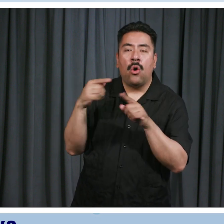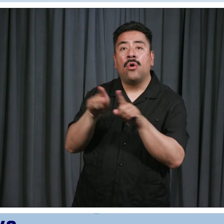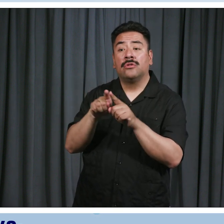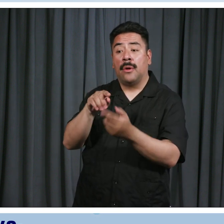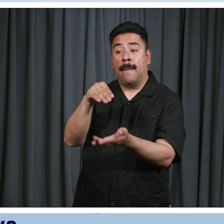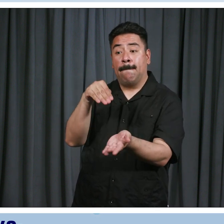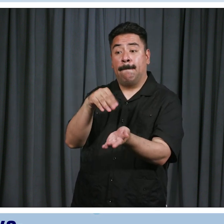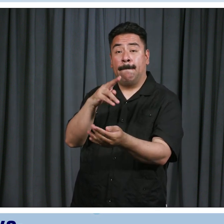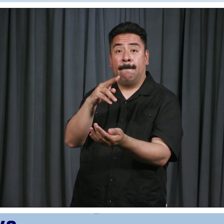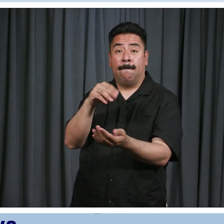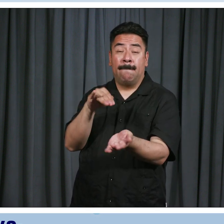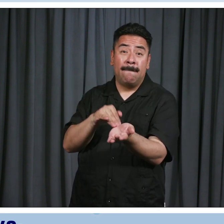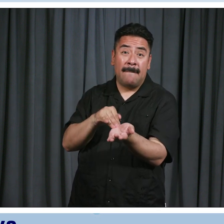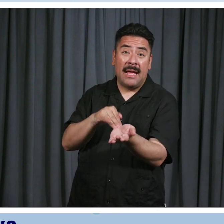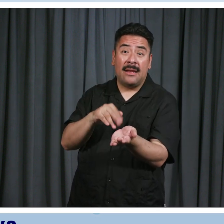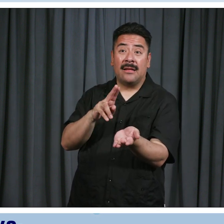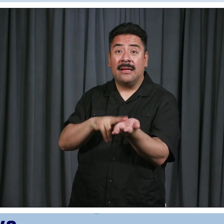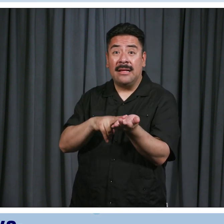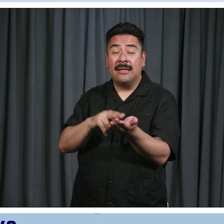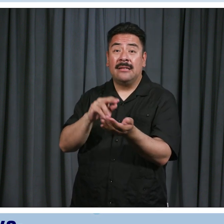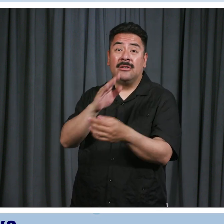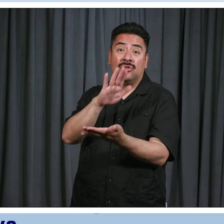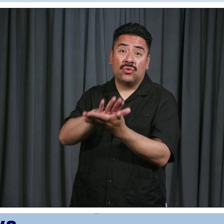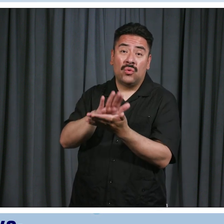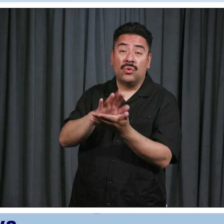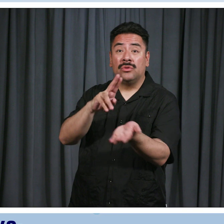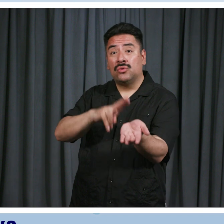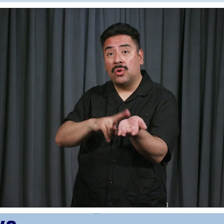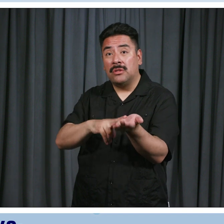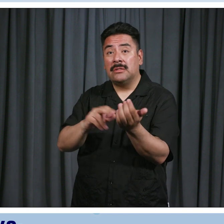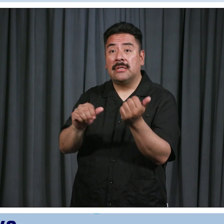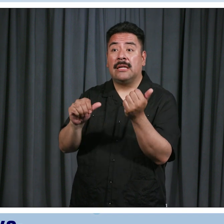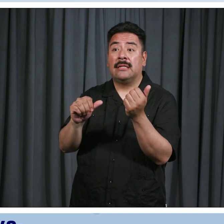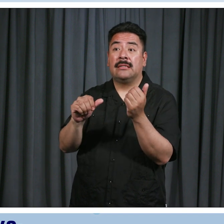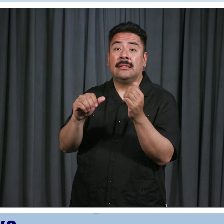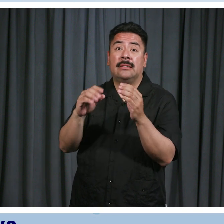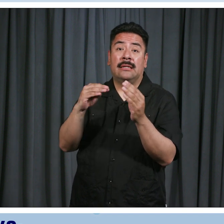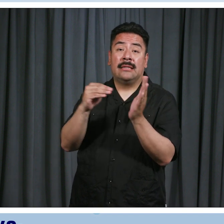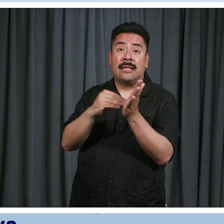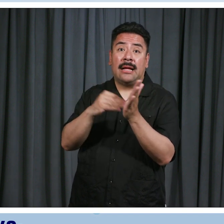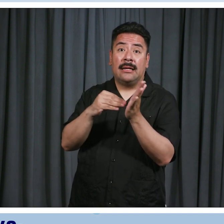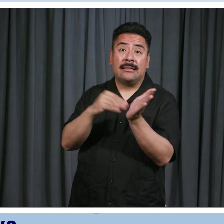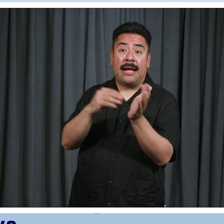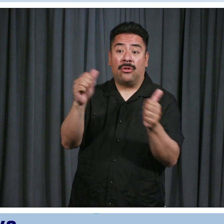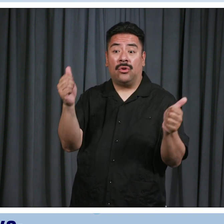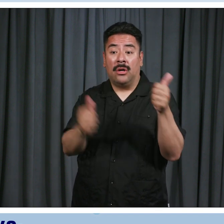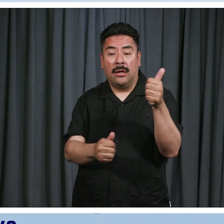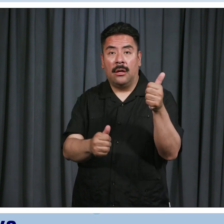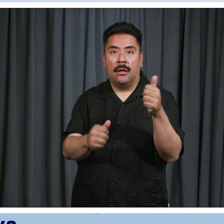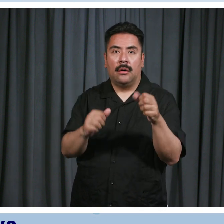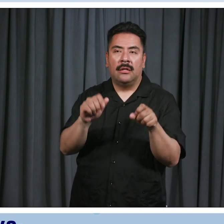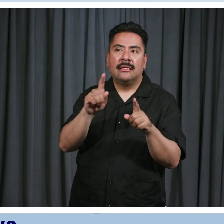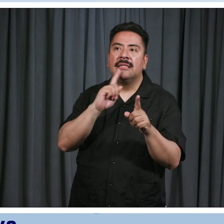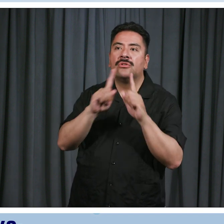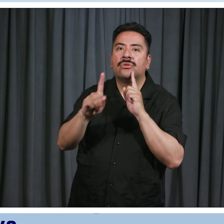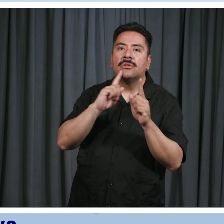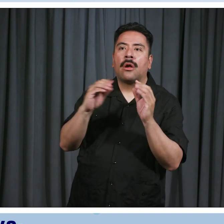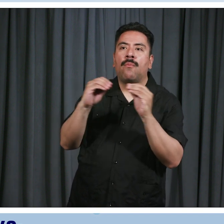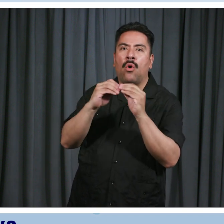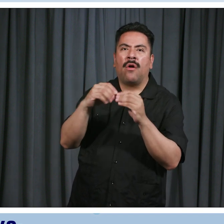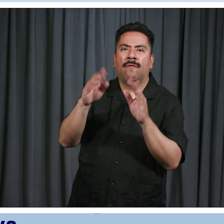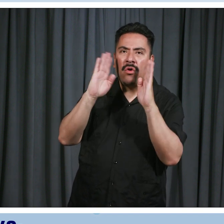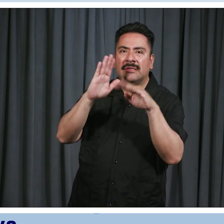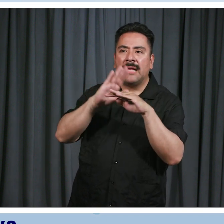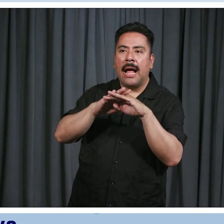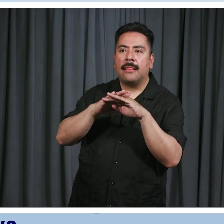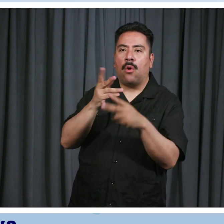start, and like physician assistant programs and nursing programs really need to spend a lot more time talking about the wellness